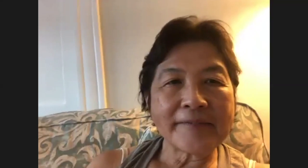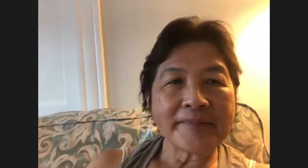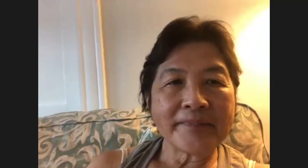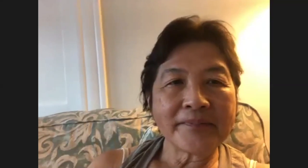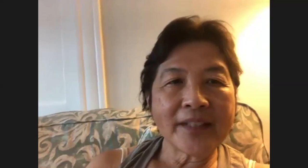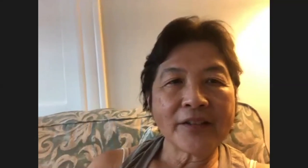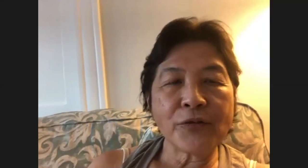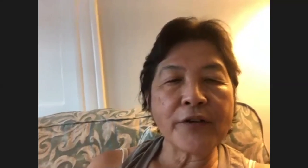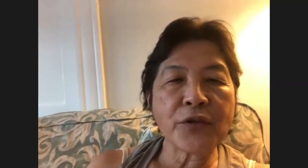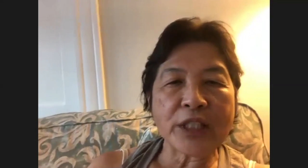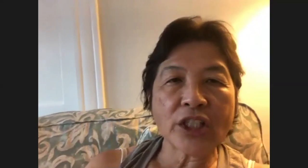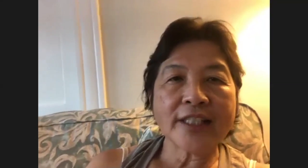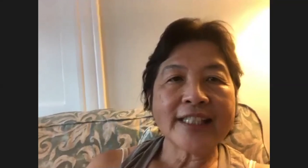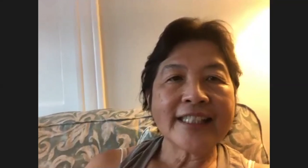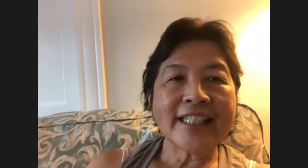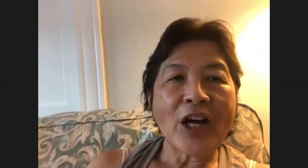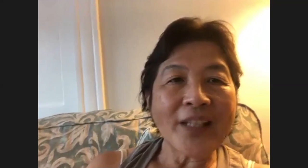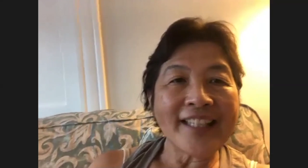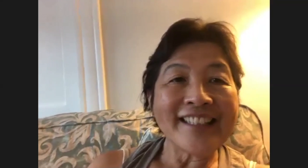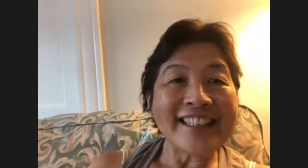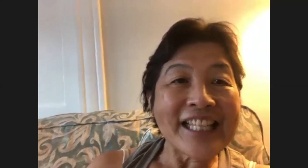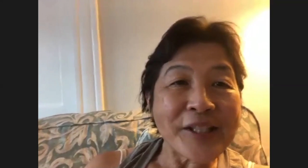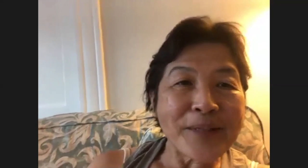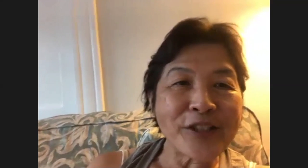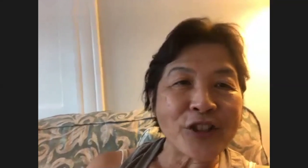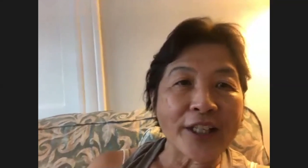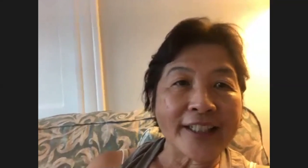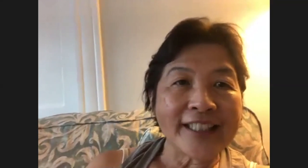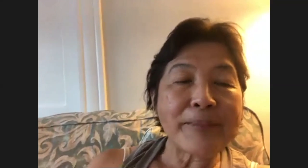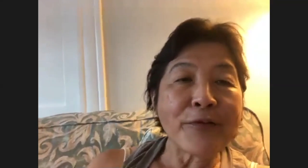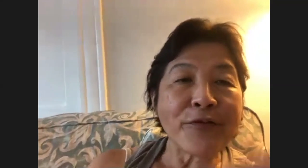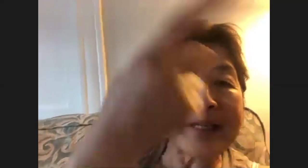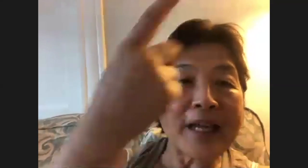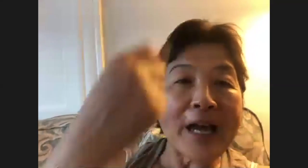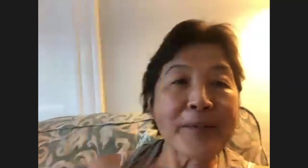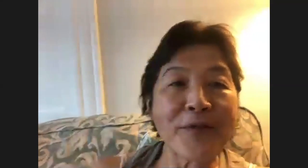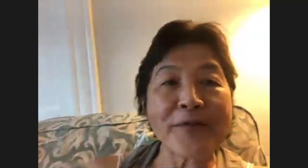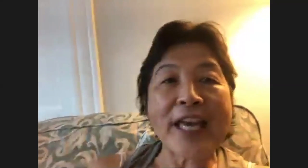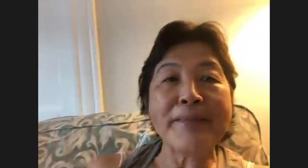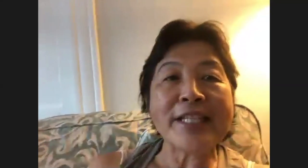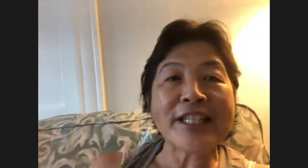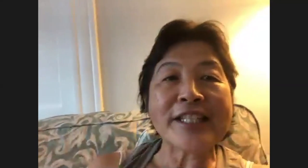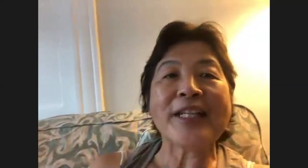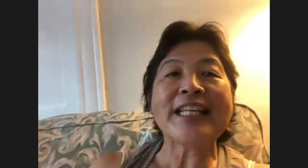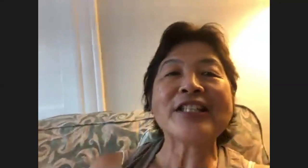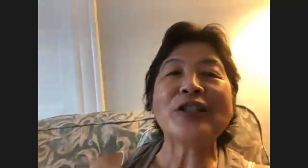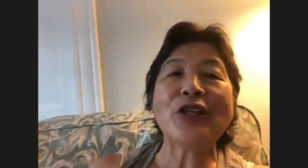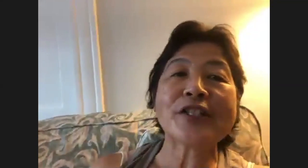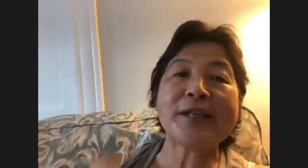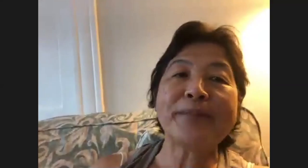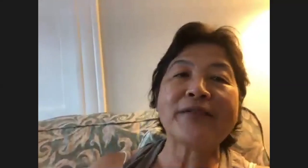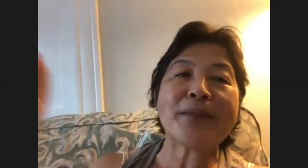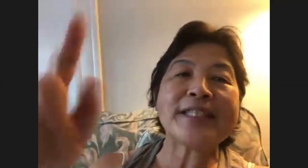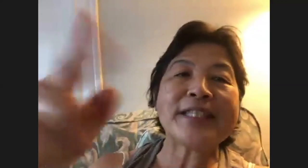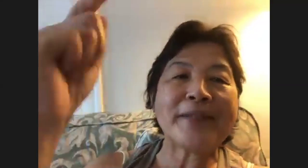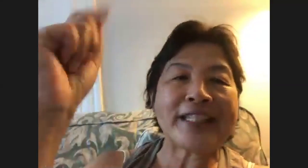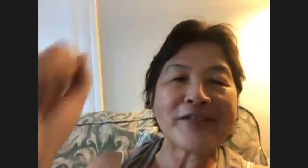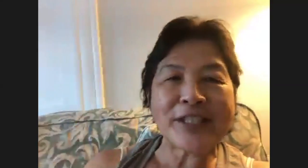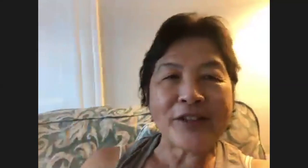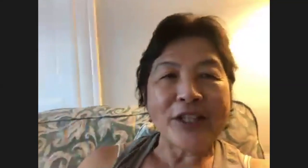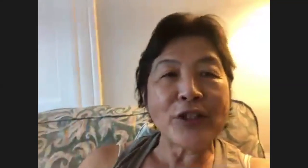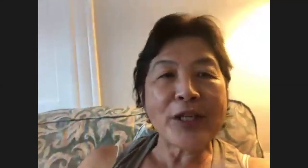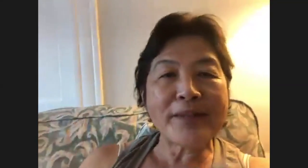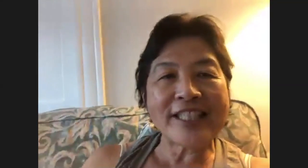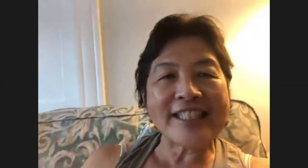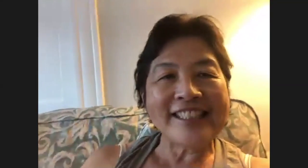rich. Very rich. Okay. Nice to meet you, Donna. Yeah. I'm a friend from Amy Chin's. When I get to New York someday after the pandemic, I have to meet